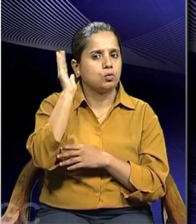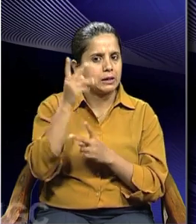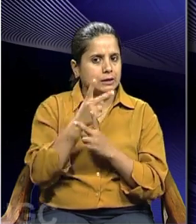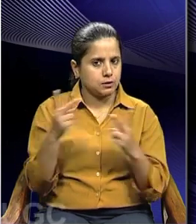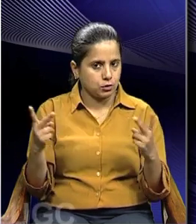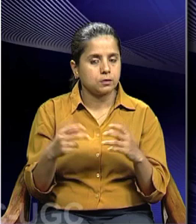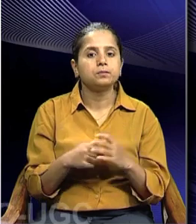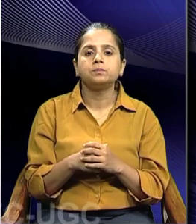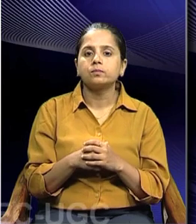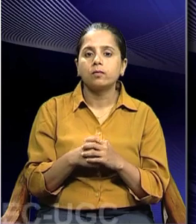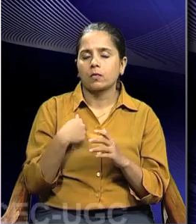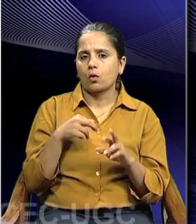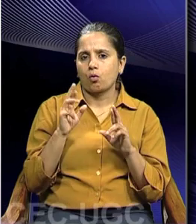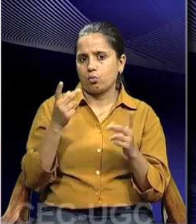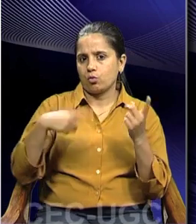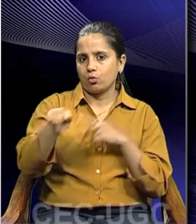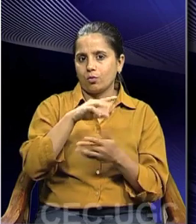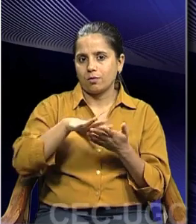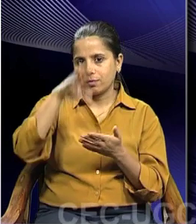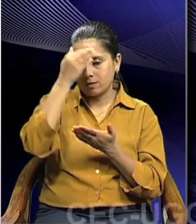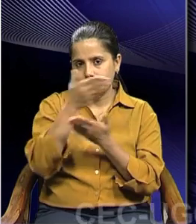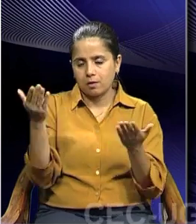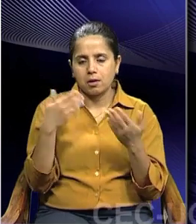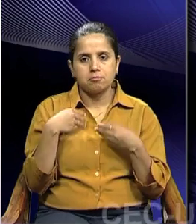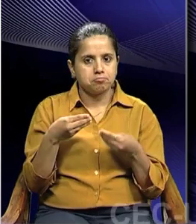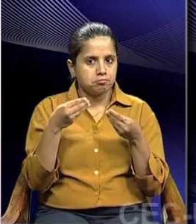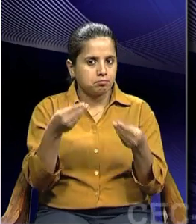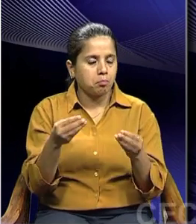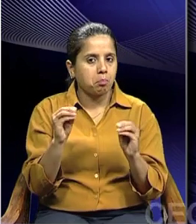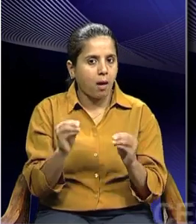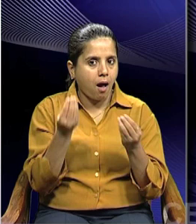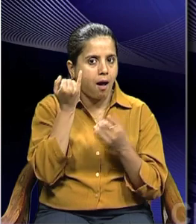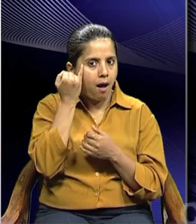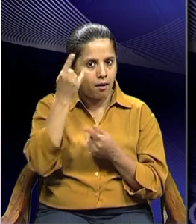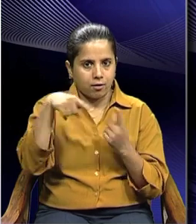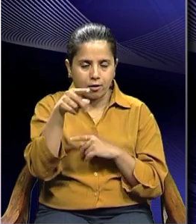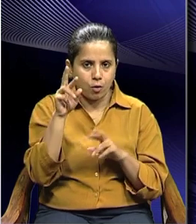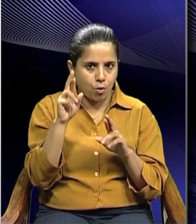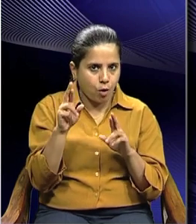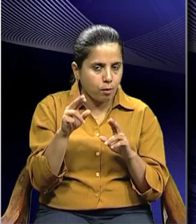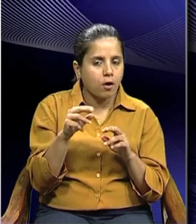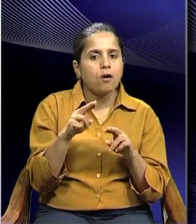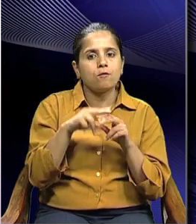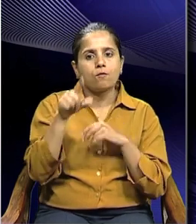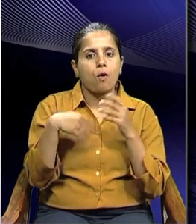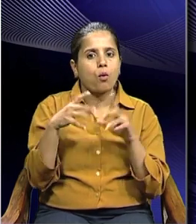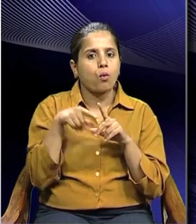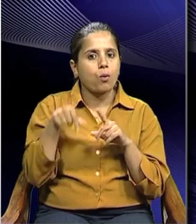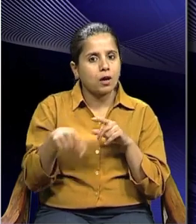mine. So I hope, my dear learners, I could give you a better idea about the forward engineering